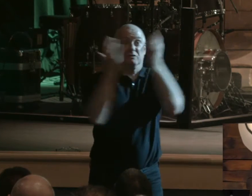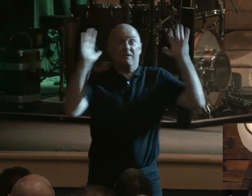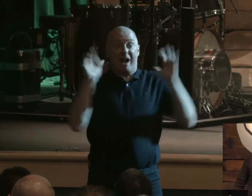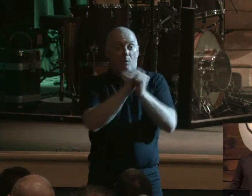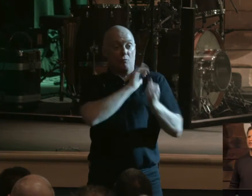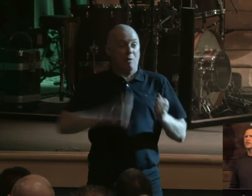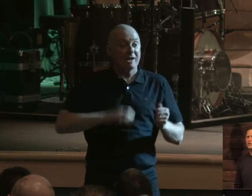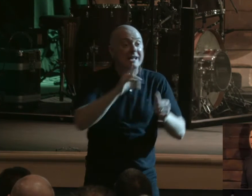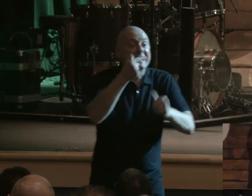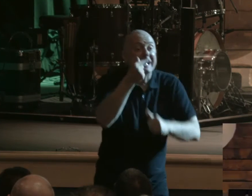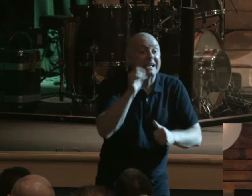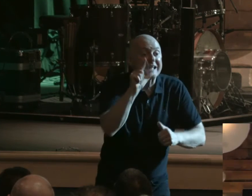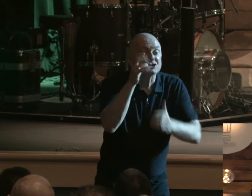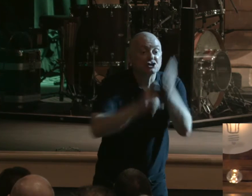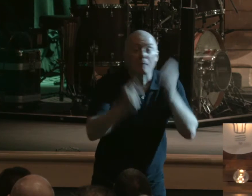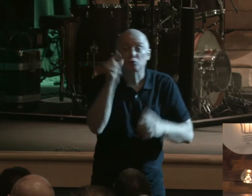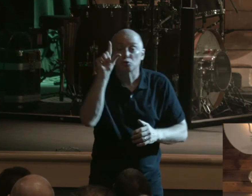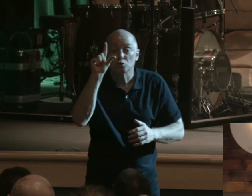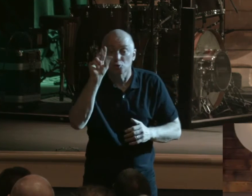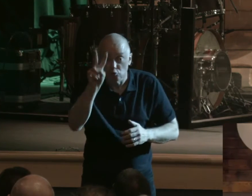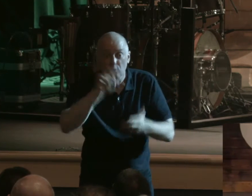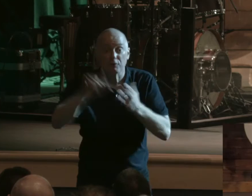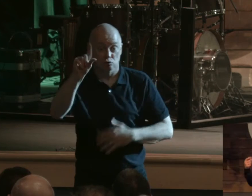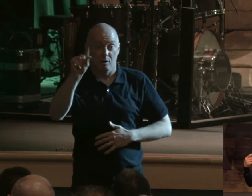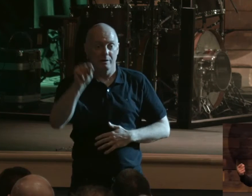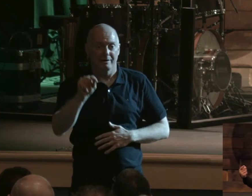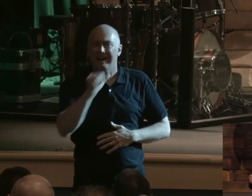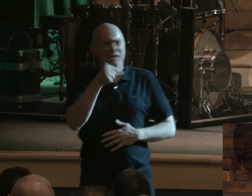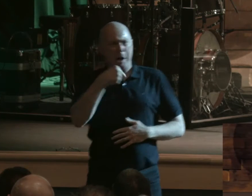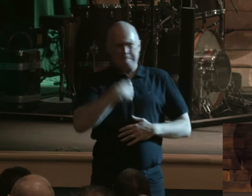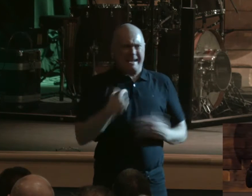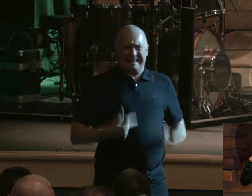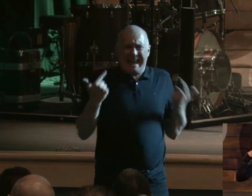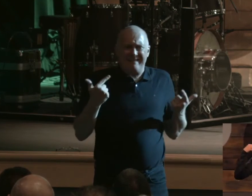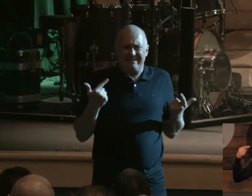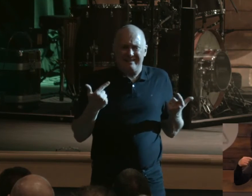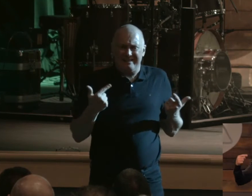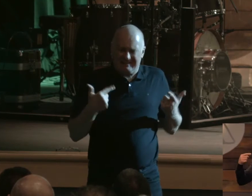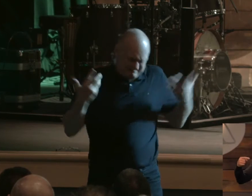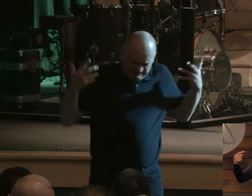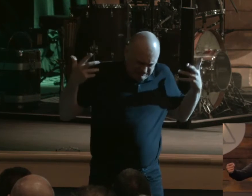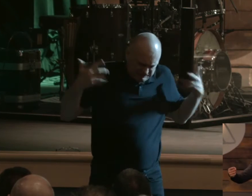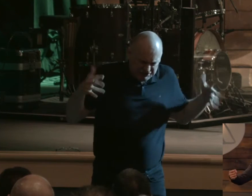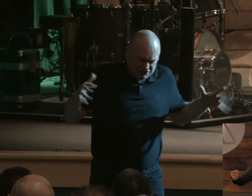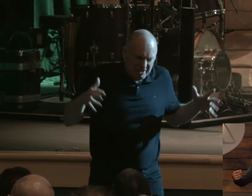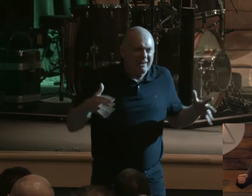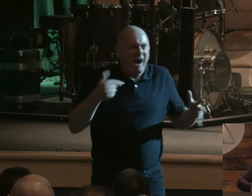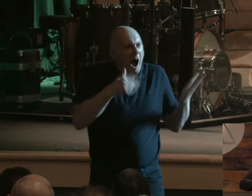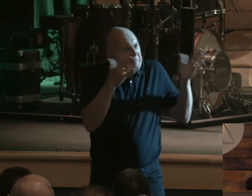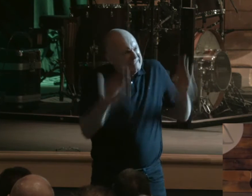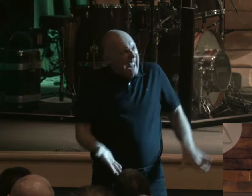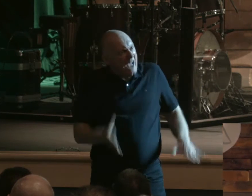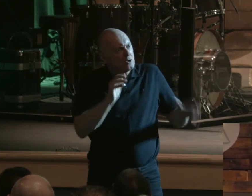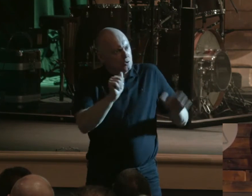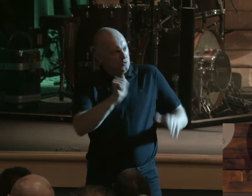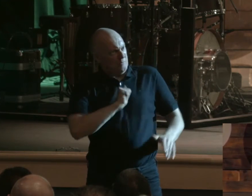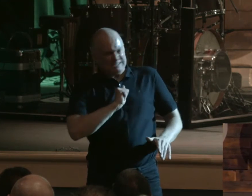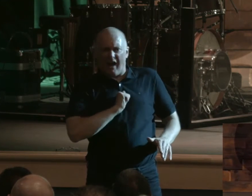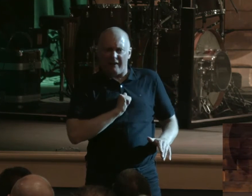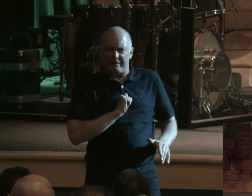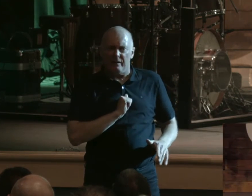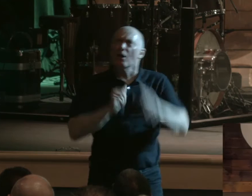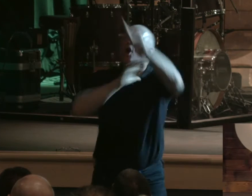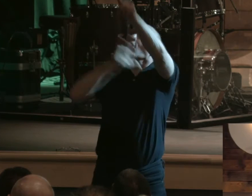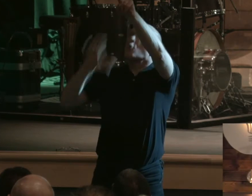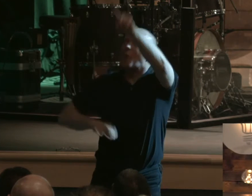Christ. Galatians 2:20. It's no longer I who live. My flesh has been crucified. No longer I who live,